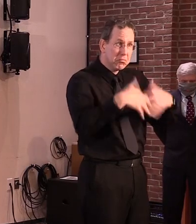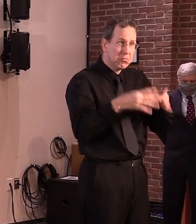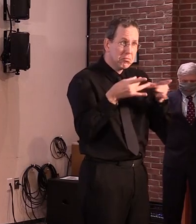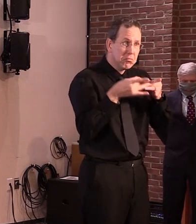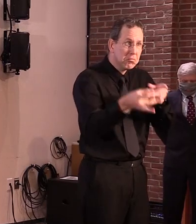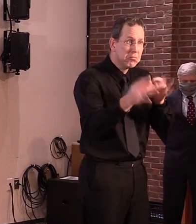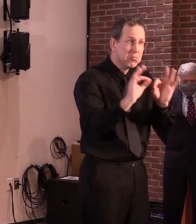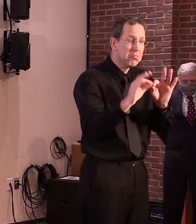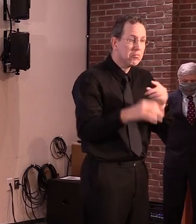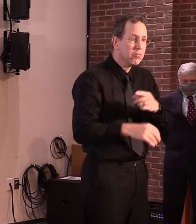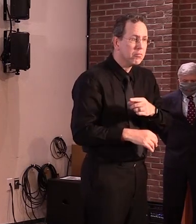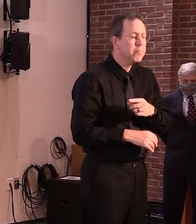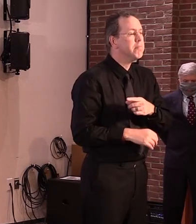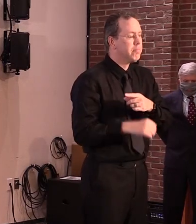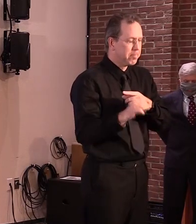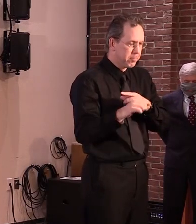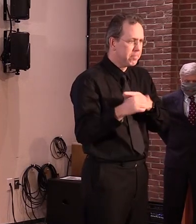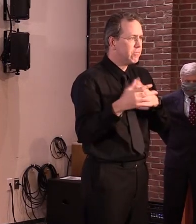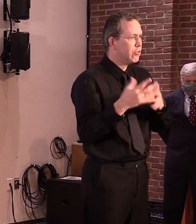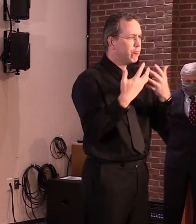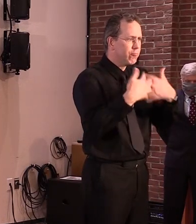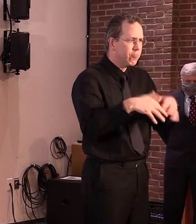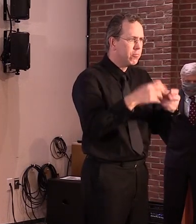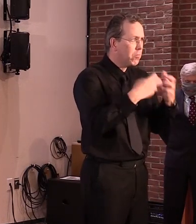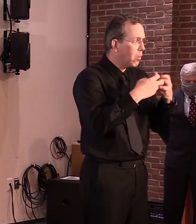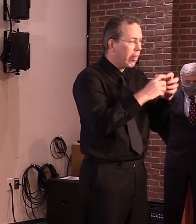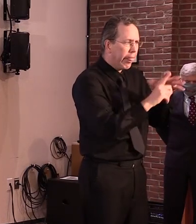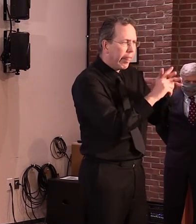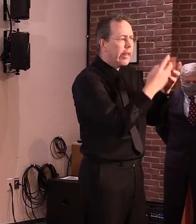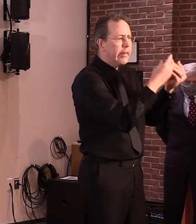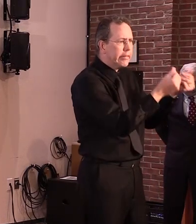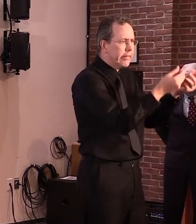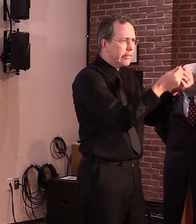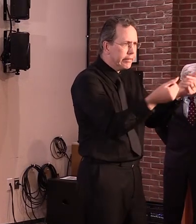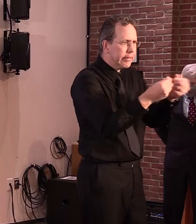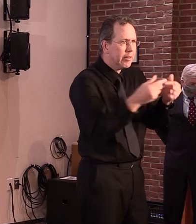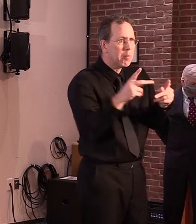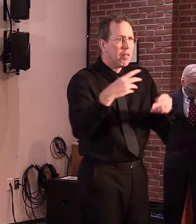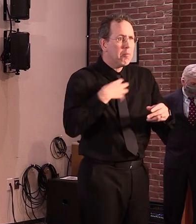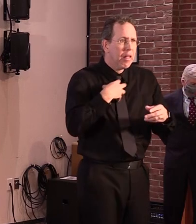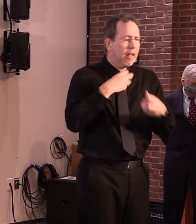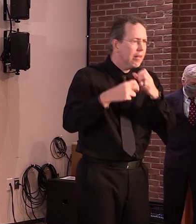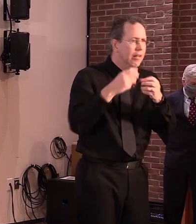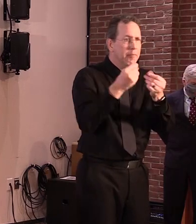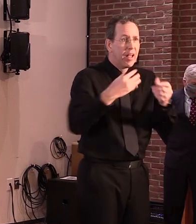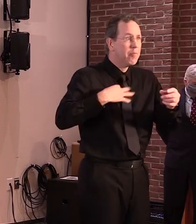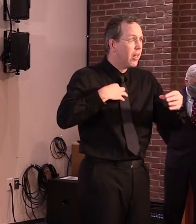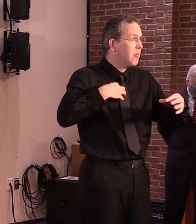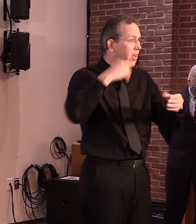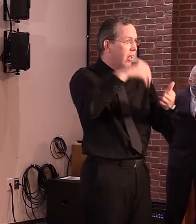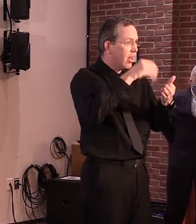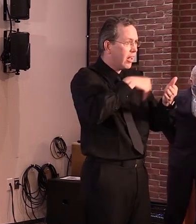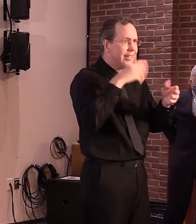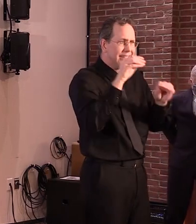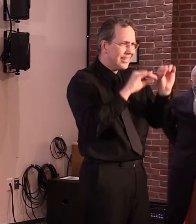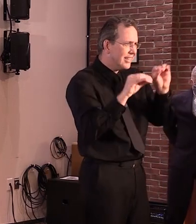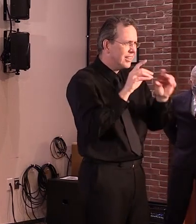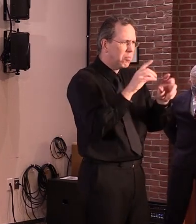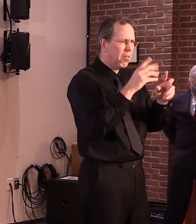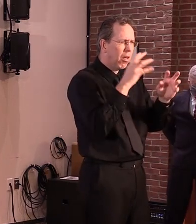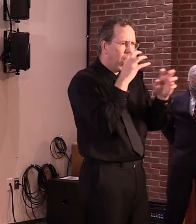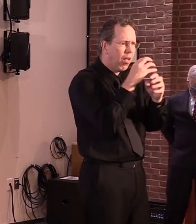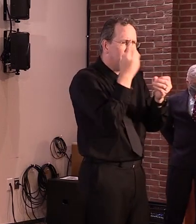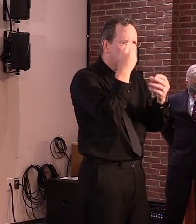out. There will always be new claims that come in. So claims will always need to be resolved. Most of them